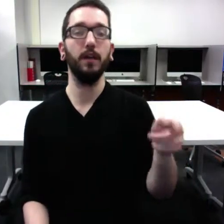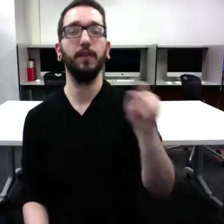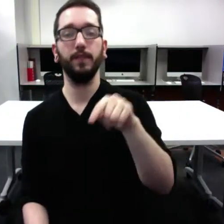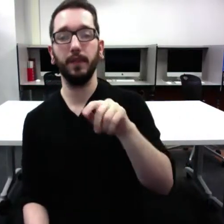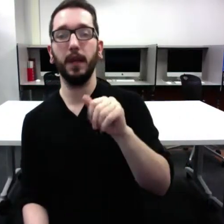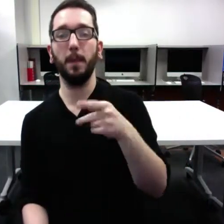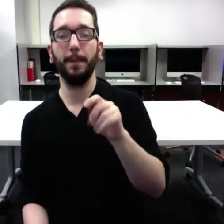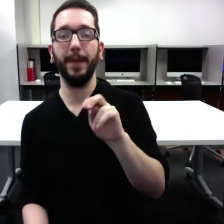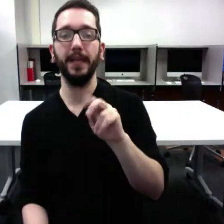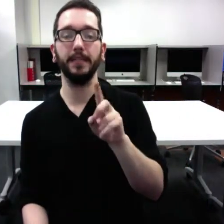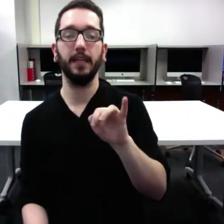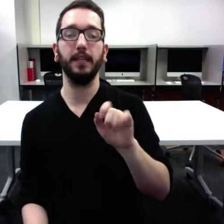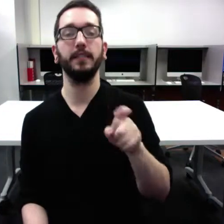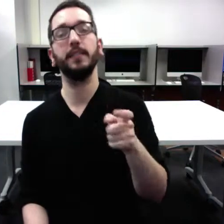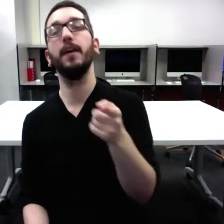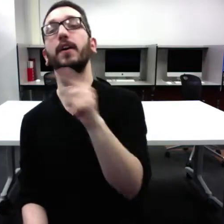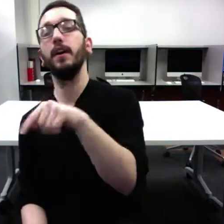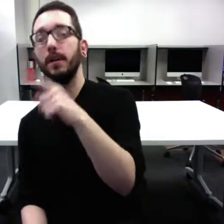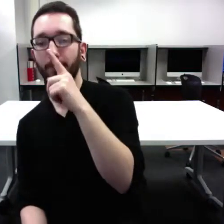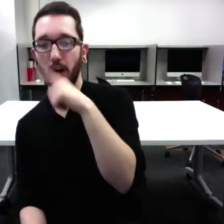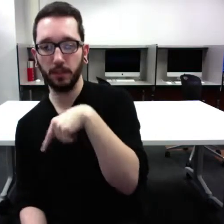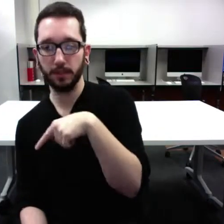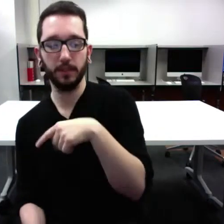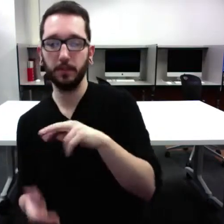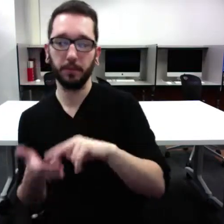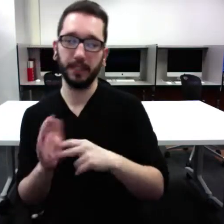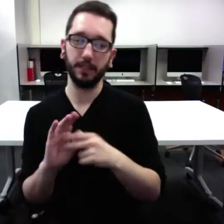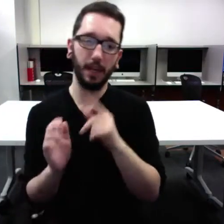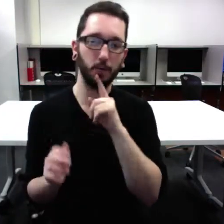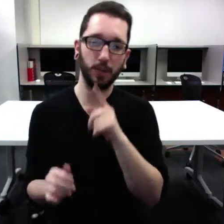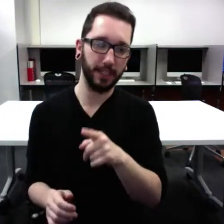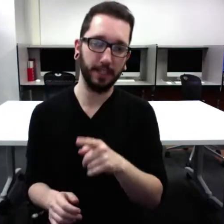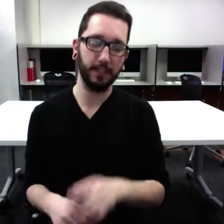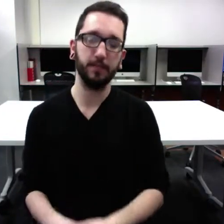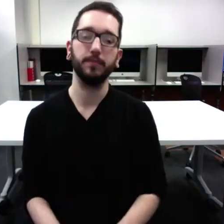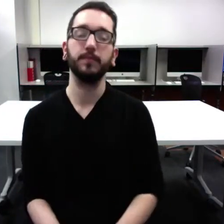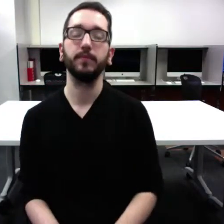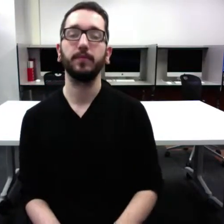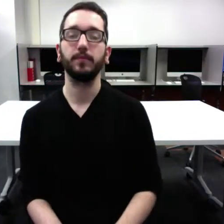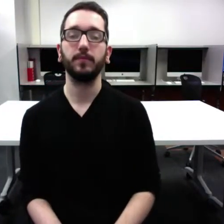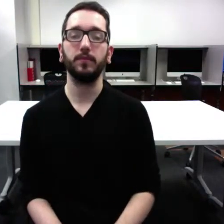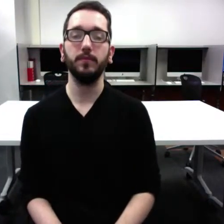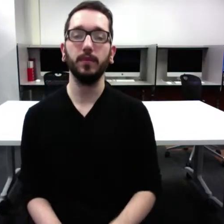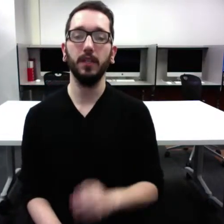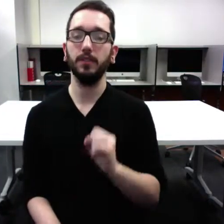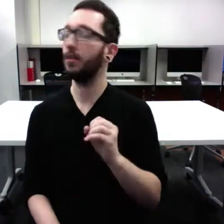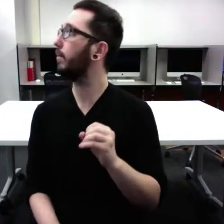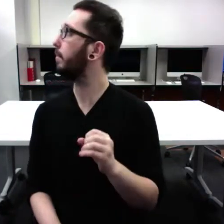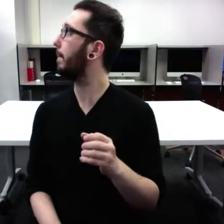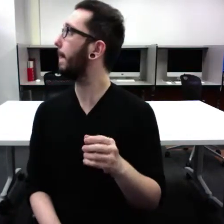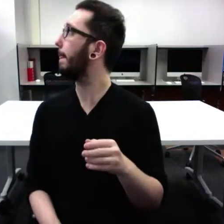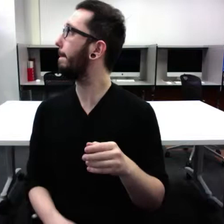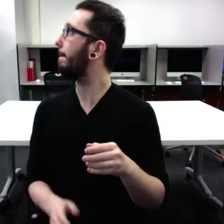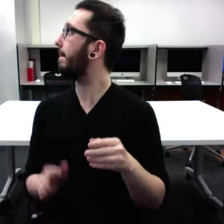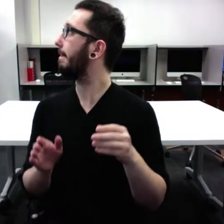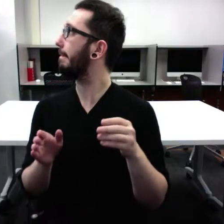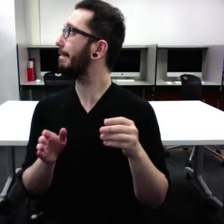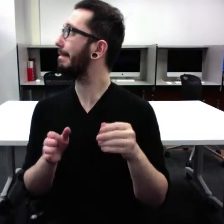The prefix typically serves to further define a word root. When prefixes, suffixes, or word roots are